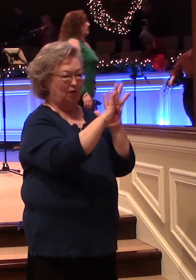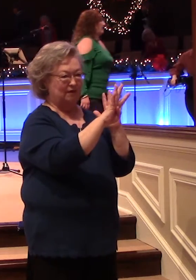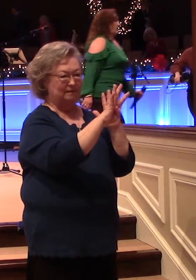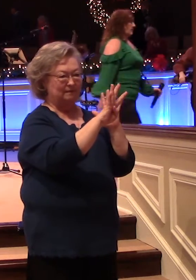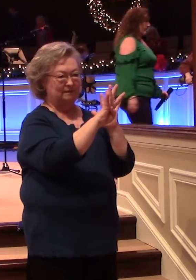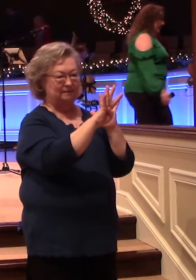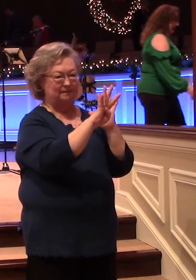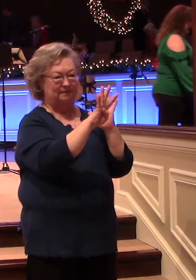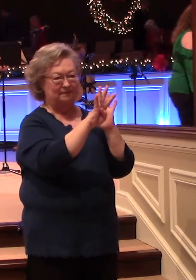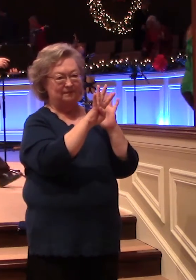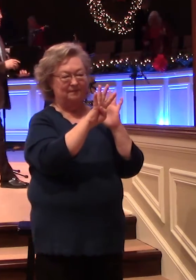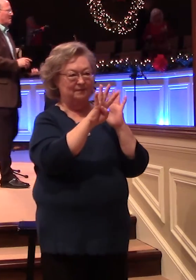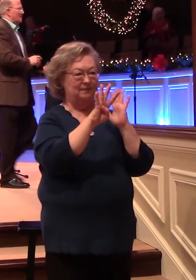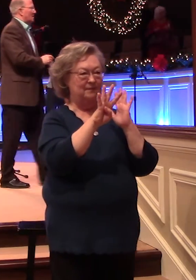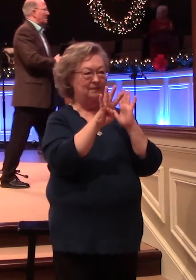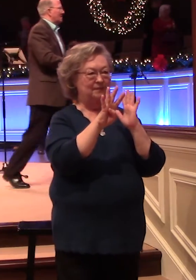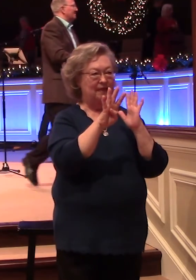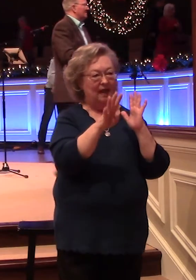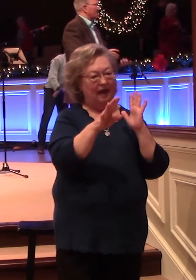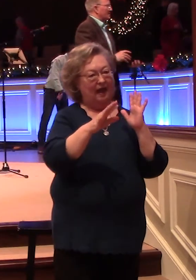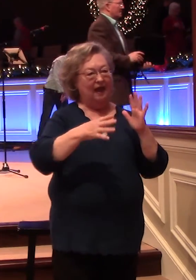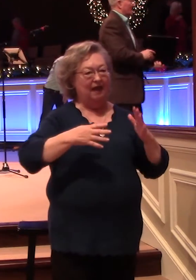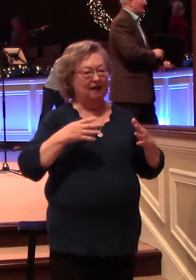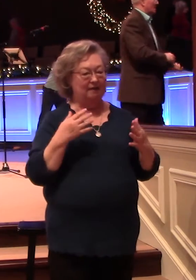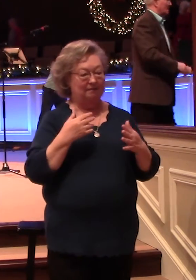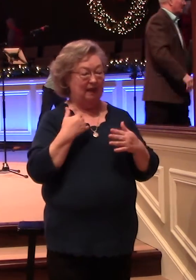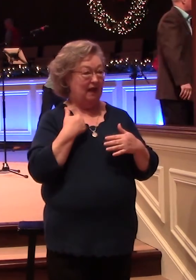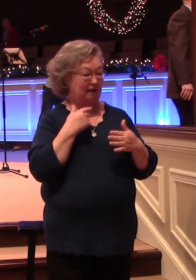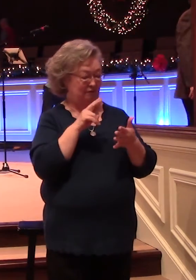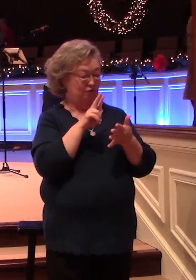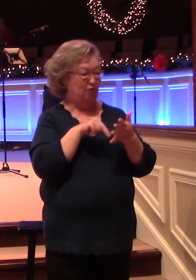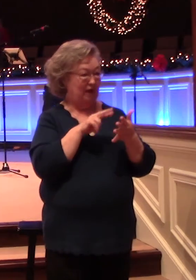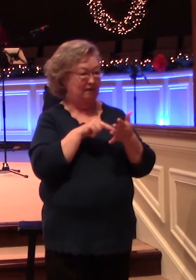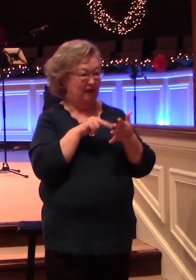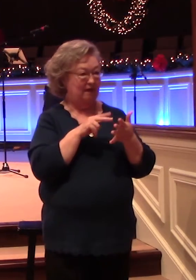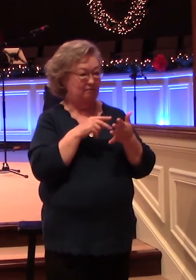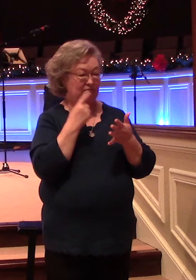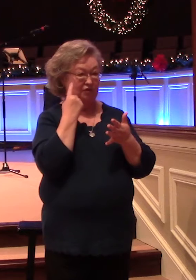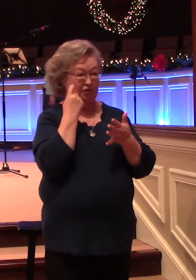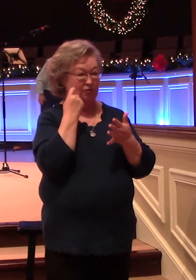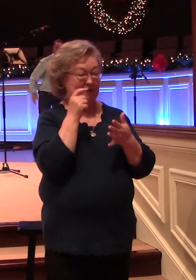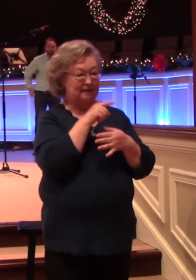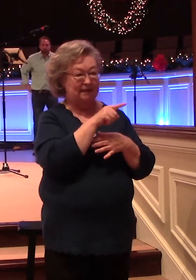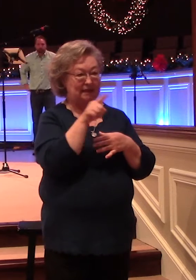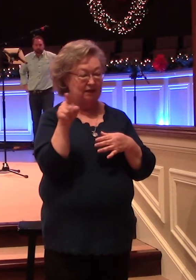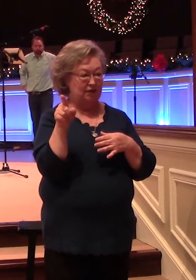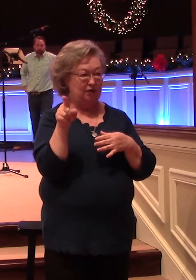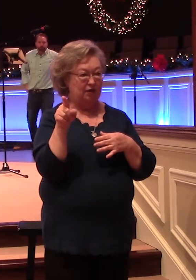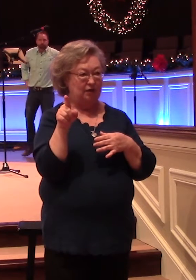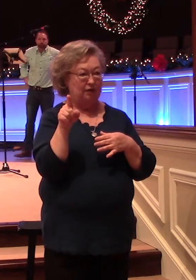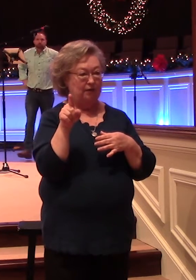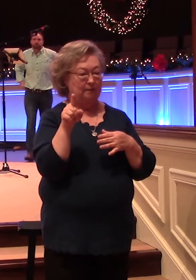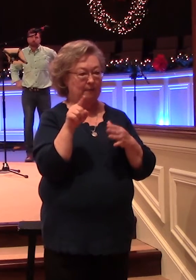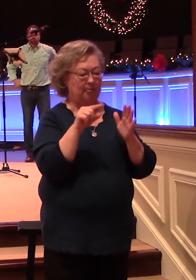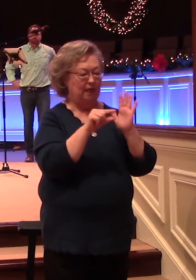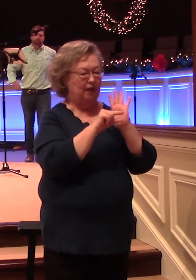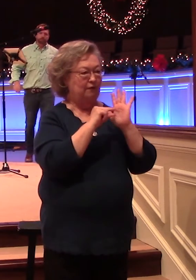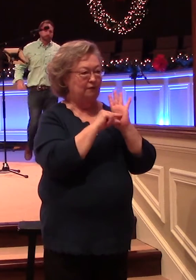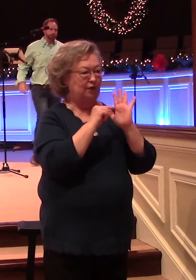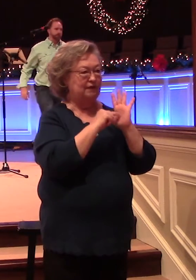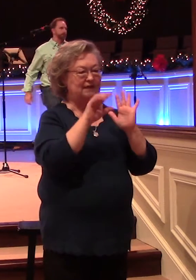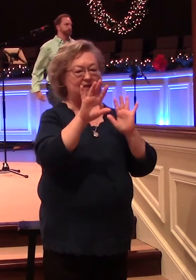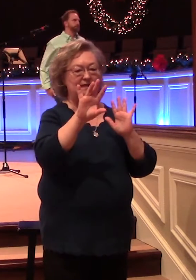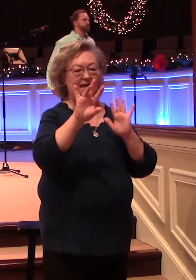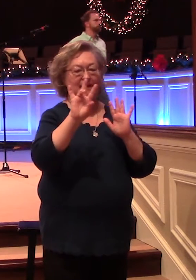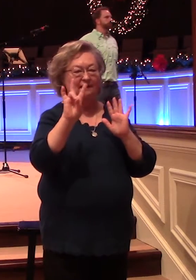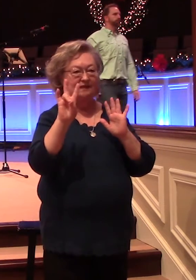I've already quoted this passage of Scripture to you, 1 John chapter 4. Verses 7 through 14, I do not think I